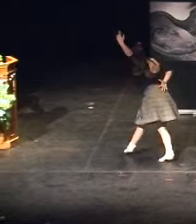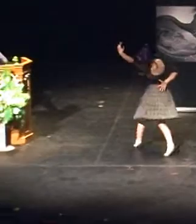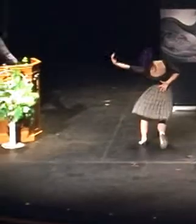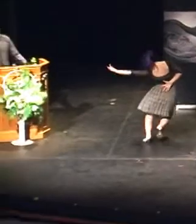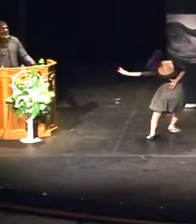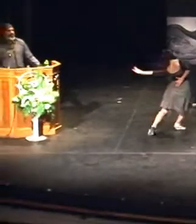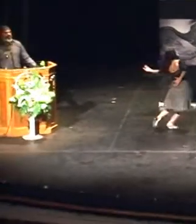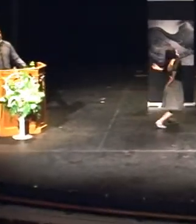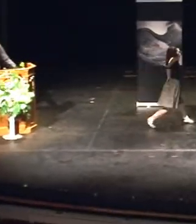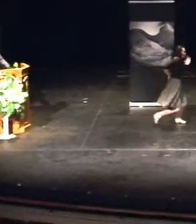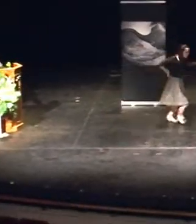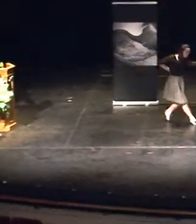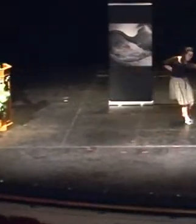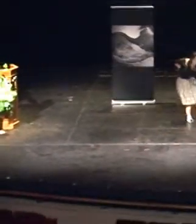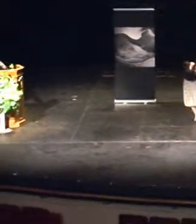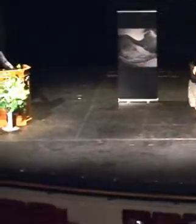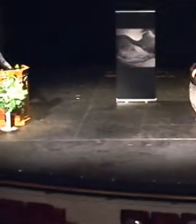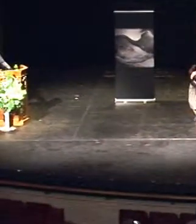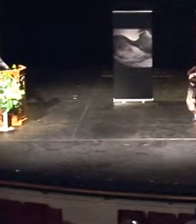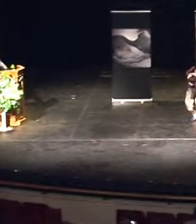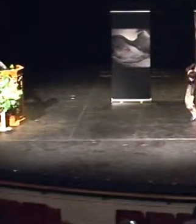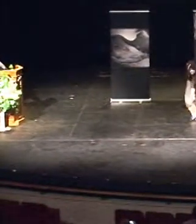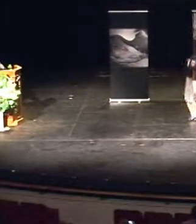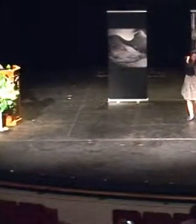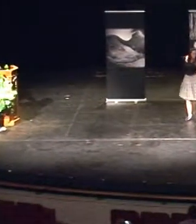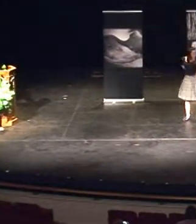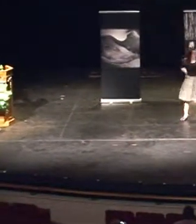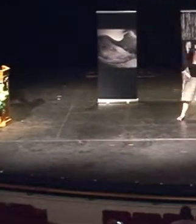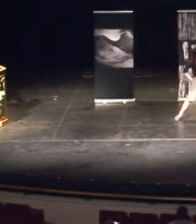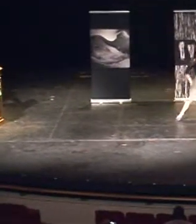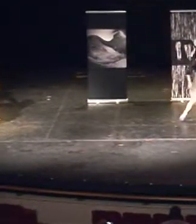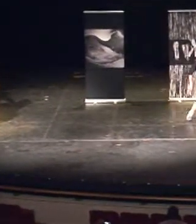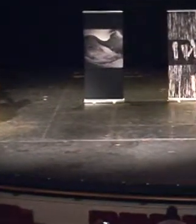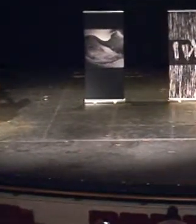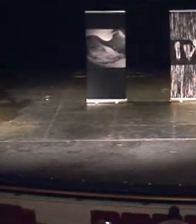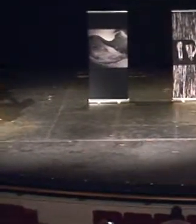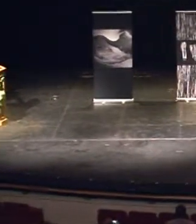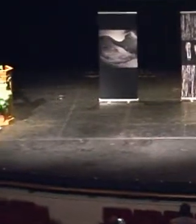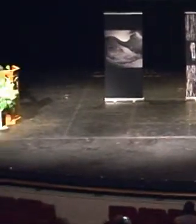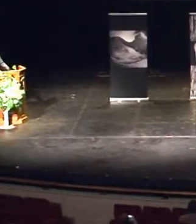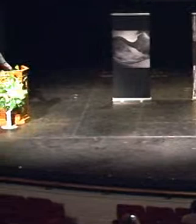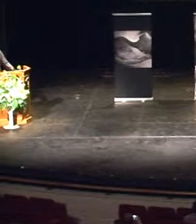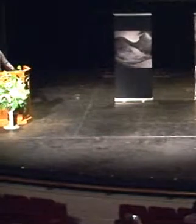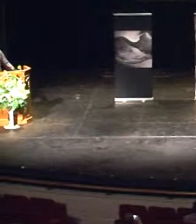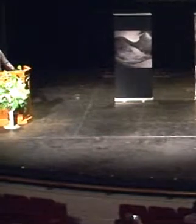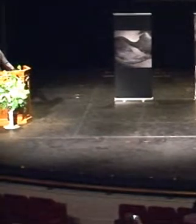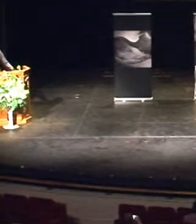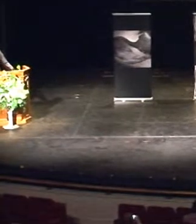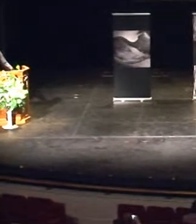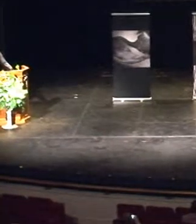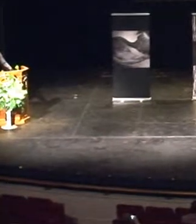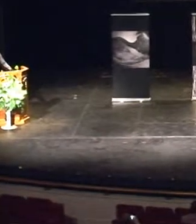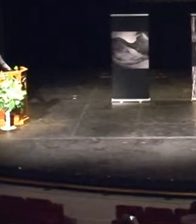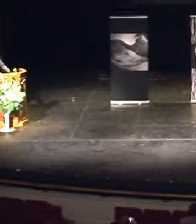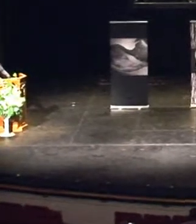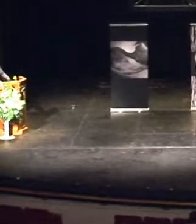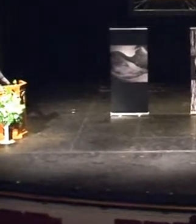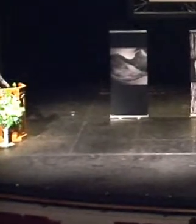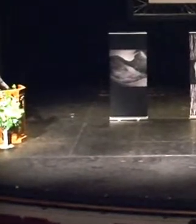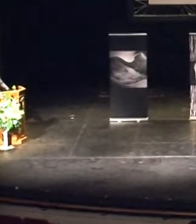once more for allowing me to be here with you. You know, several years ago, I was in New York City